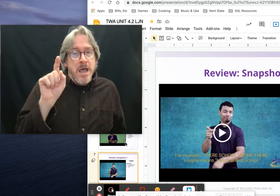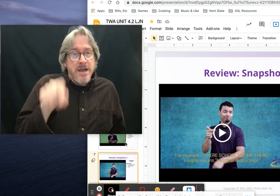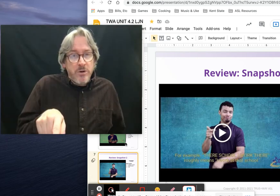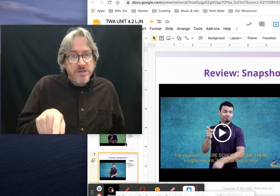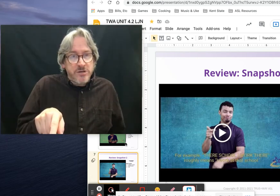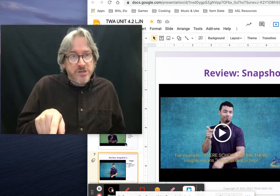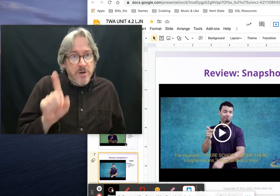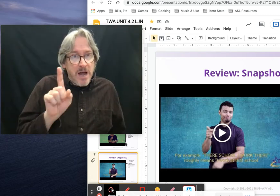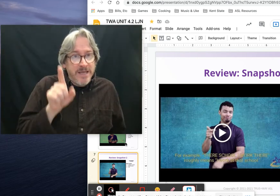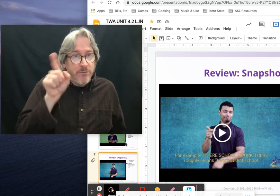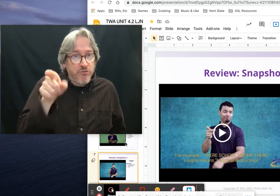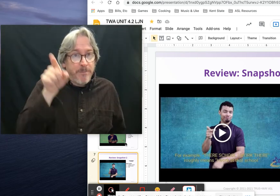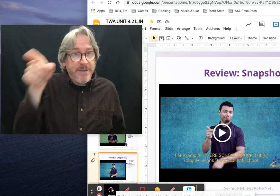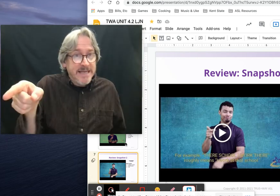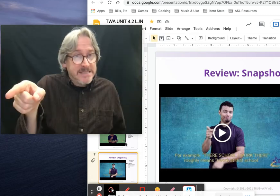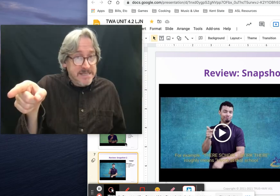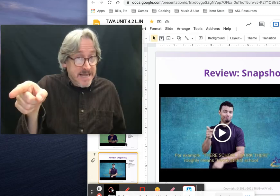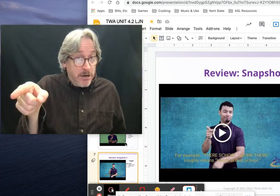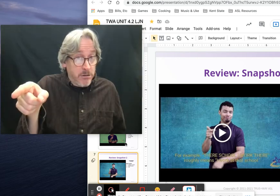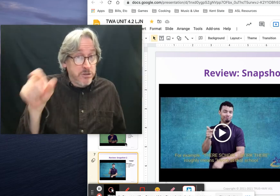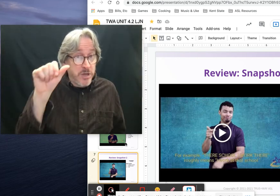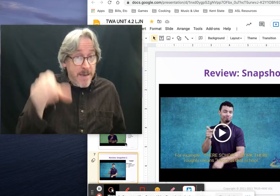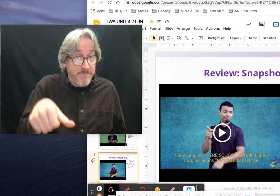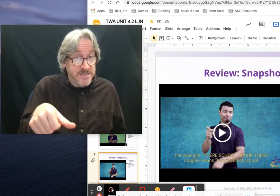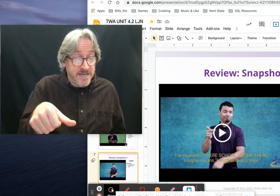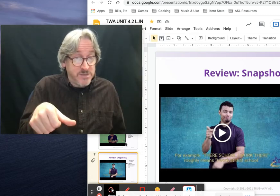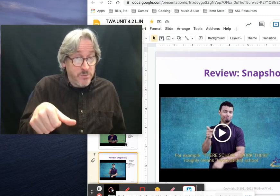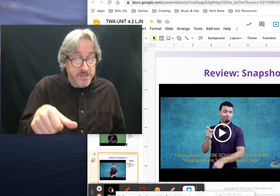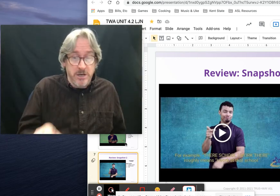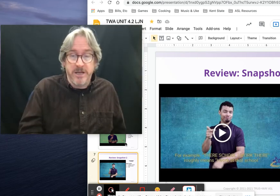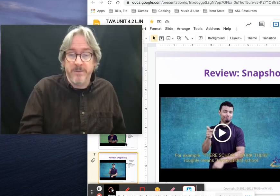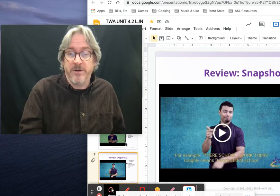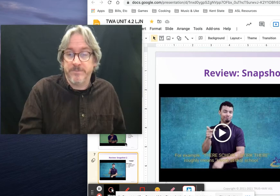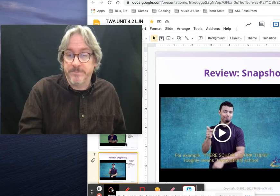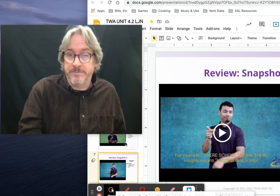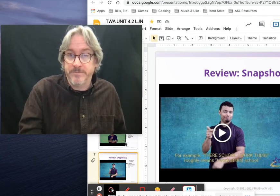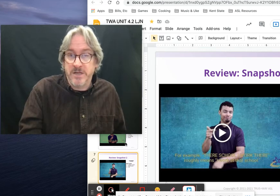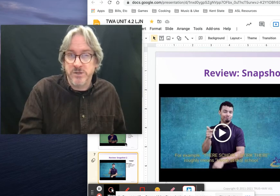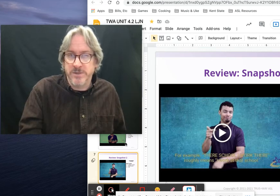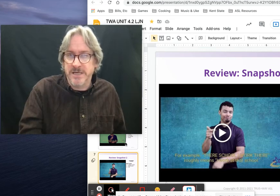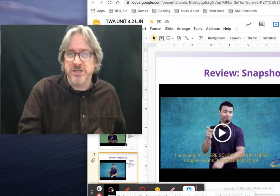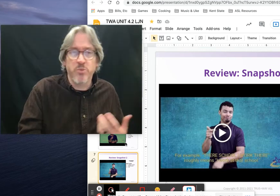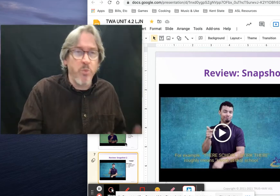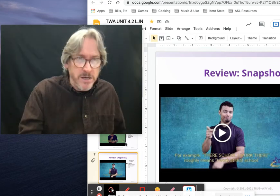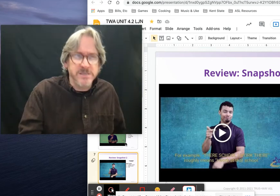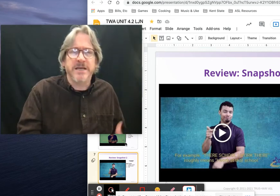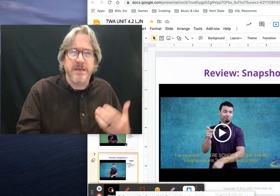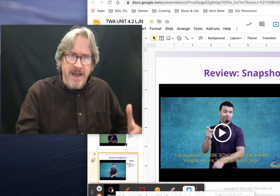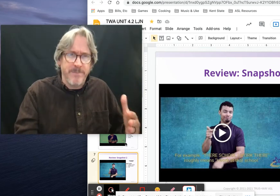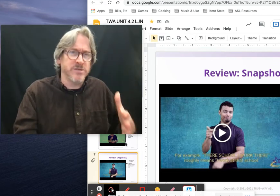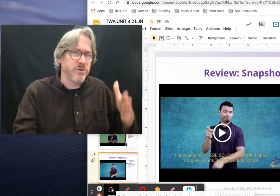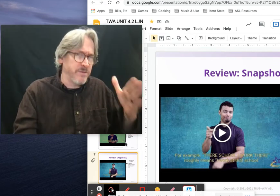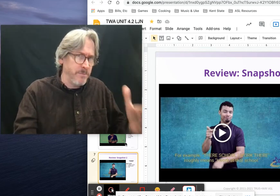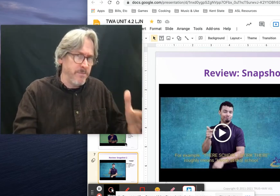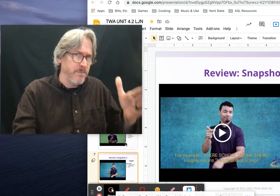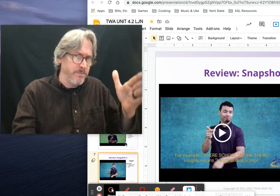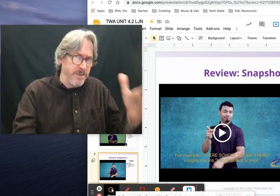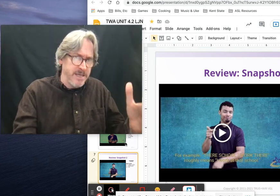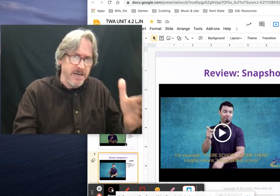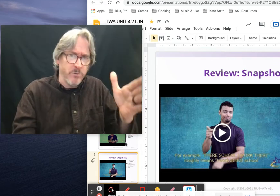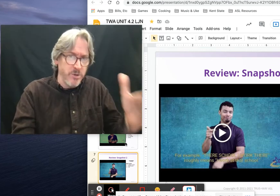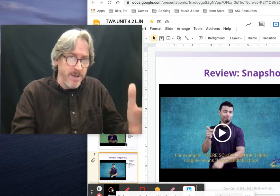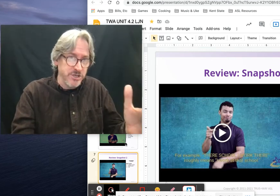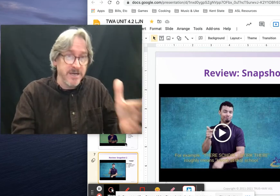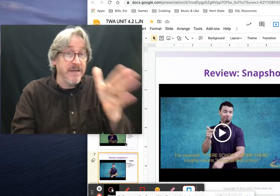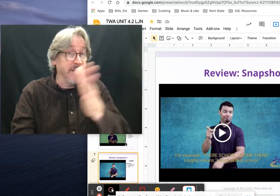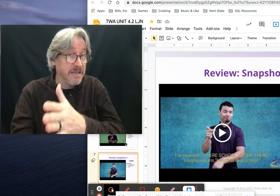And notice also how he repeats there to emphasize what he's talking about. So it's not just once, it happens sort of at the